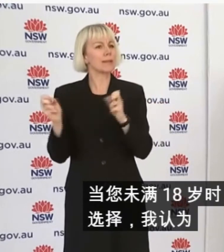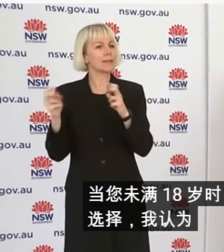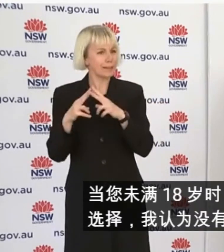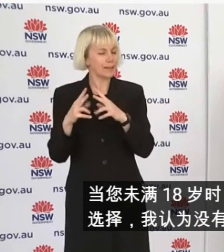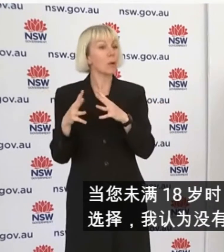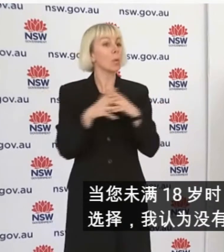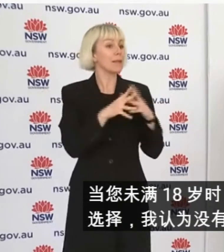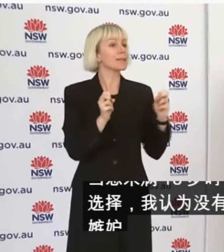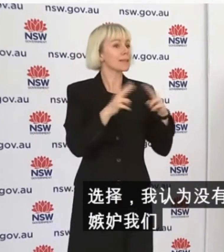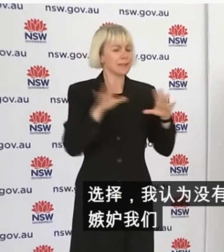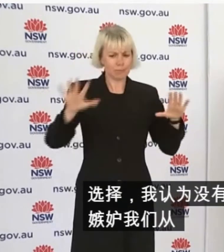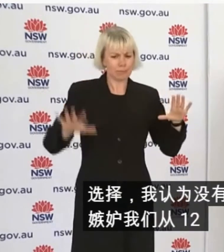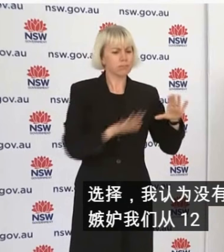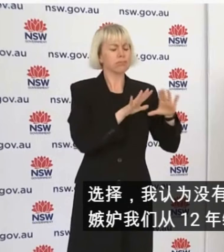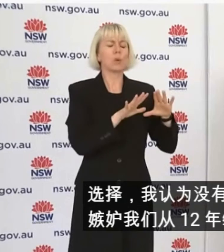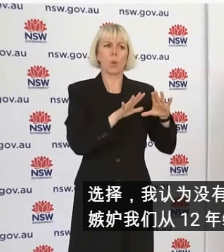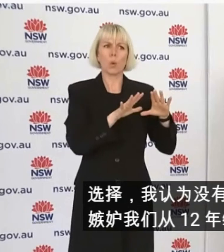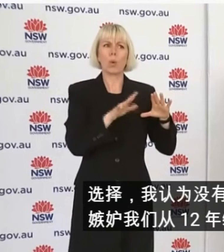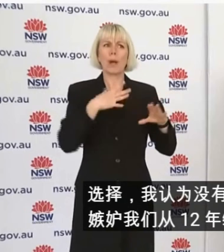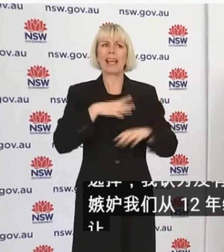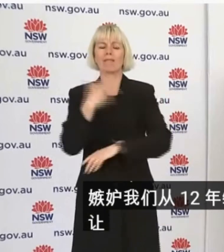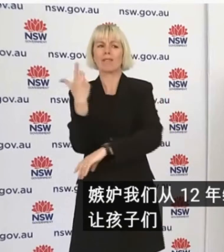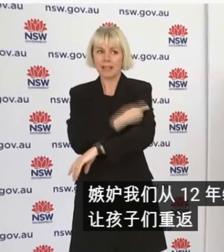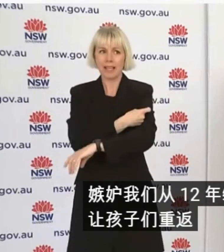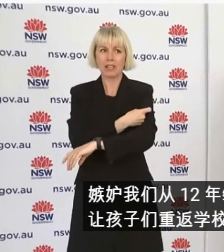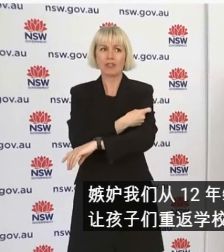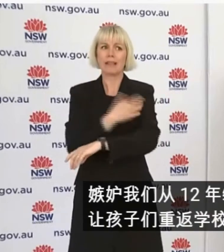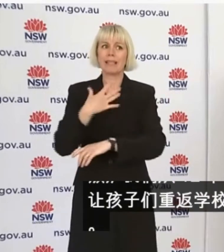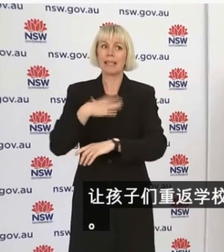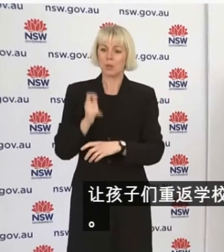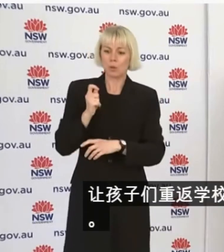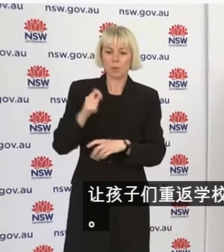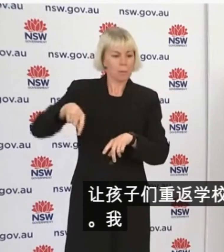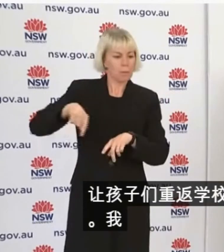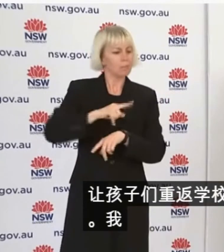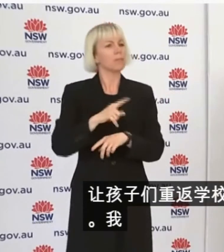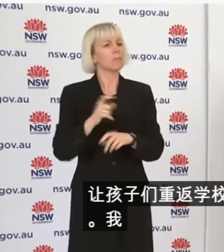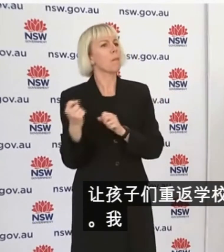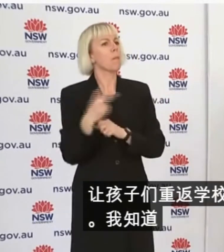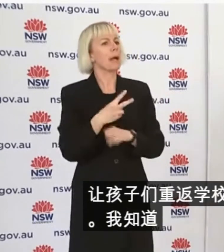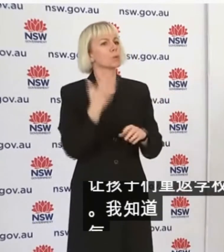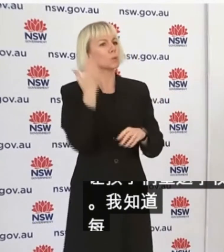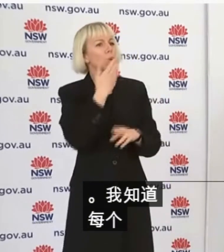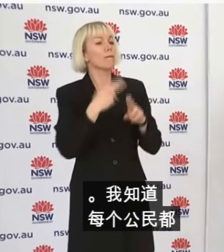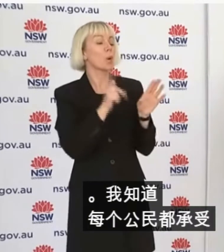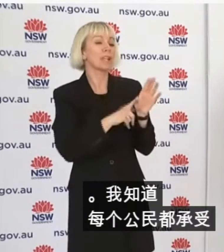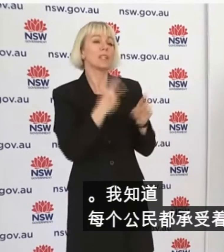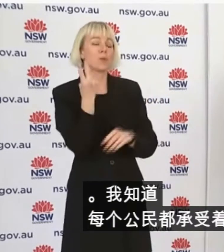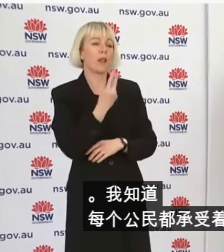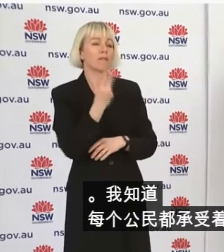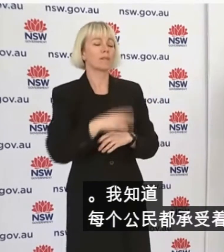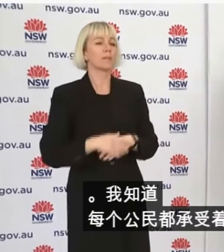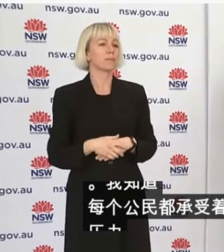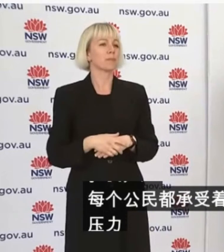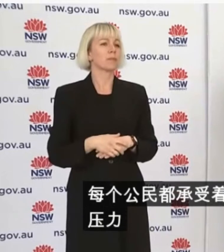And I don't think anybody would begrudge us for having a focus on getting kids back to school, starting with Year 12. I know everyone is under